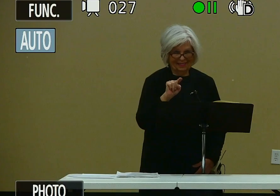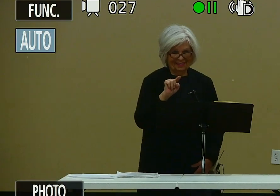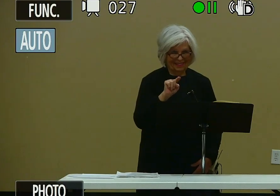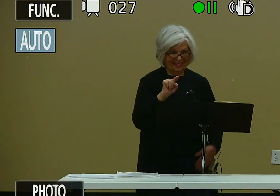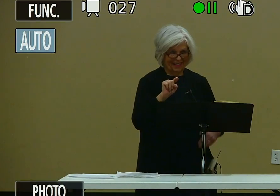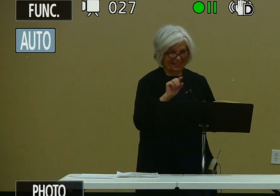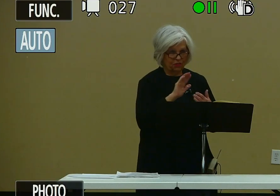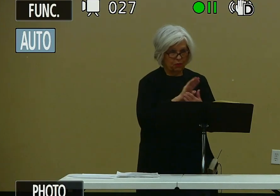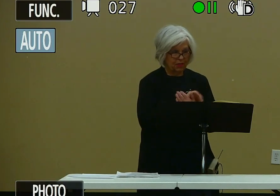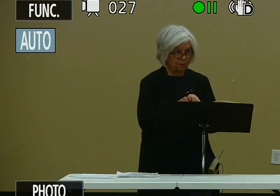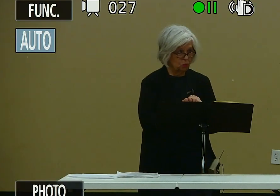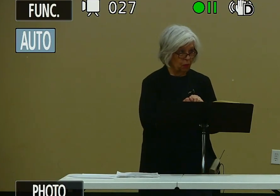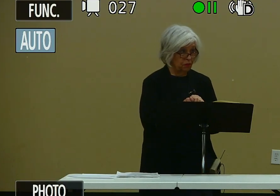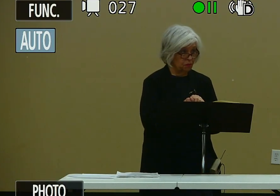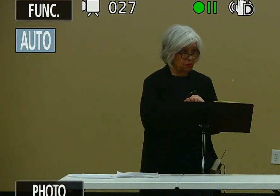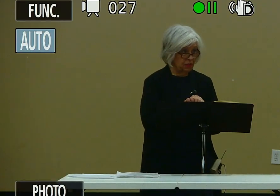All right, let's do the numbers 1 through 10.